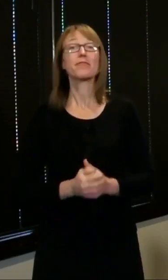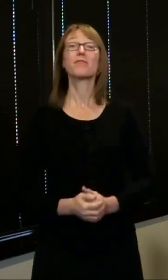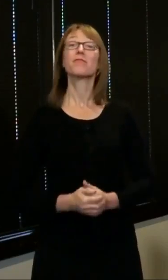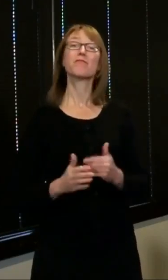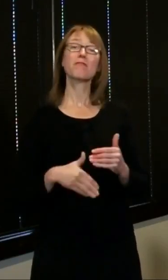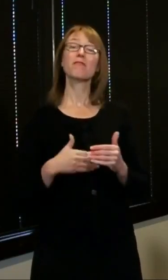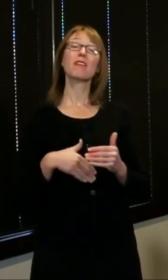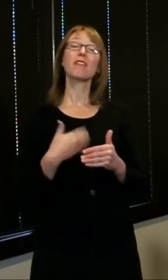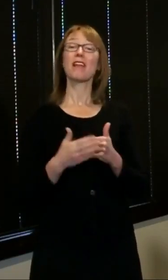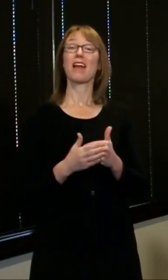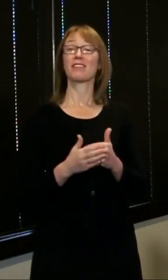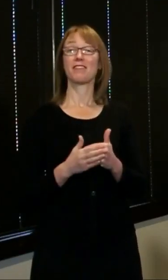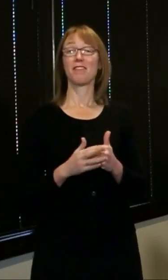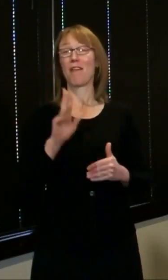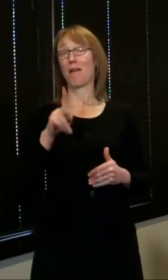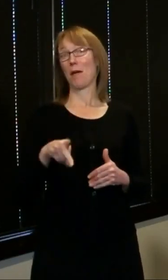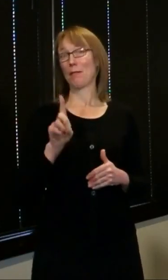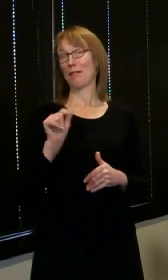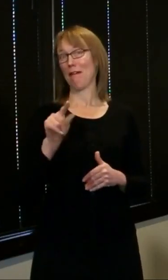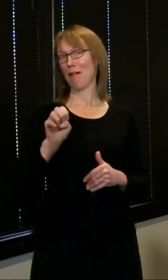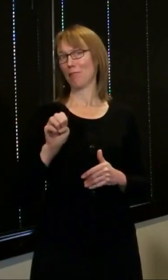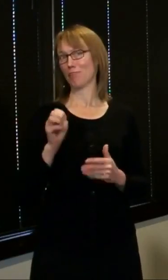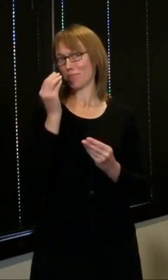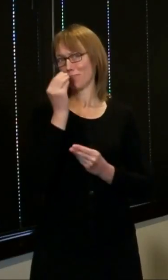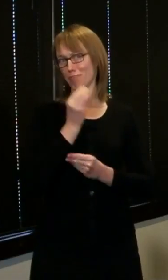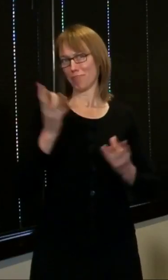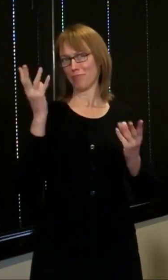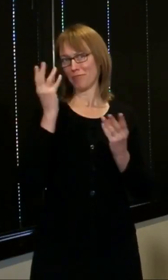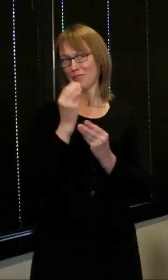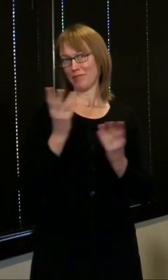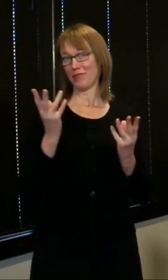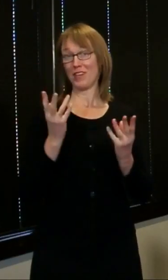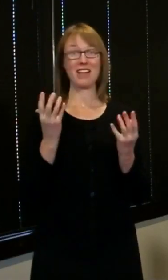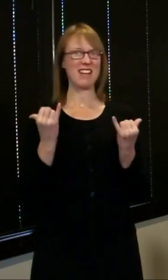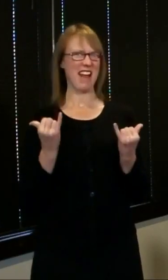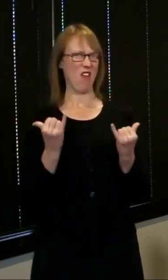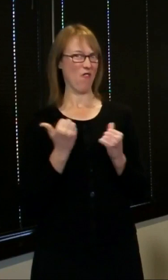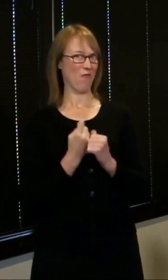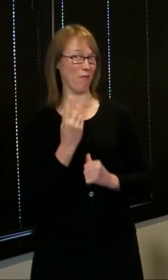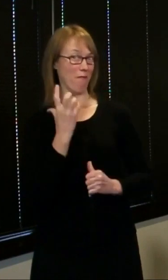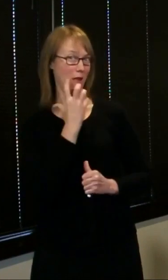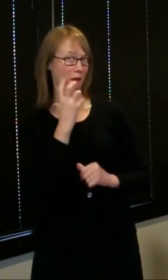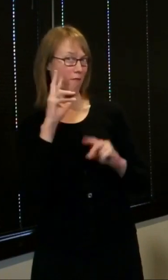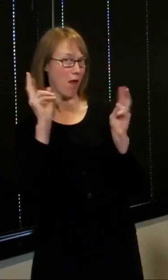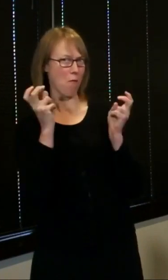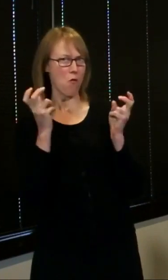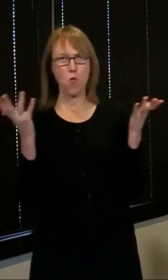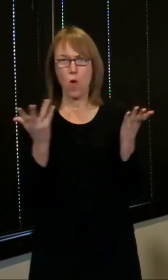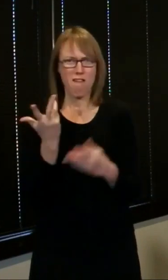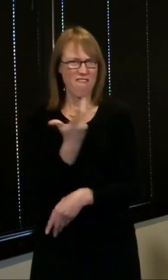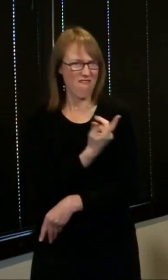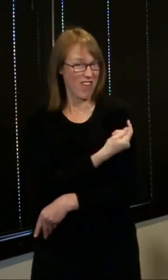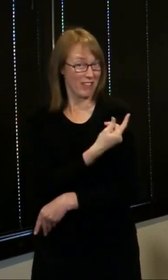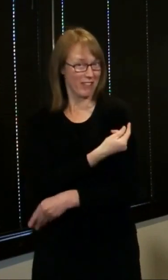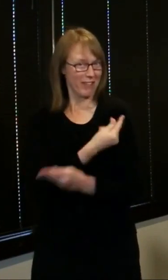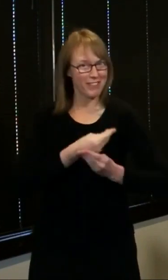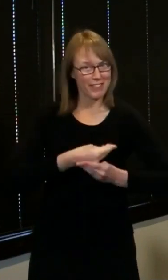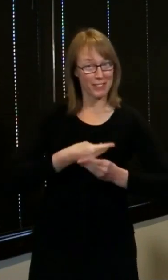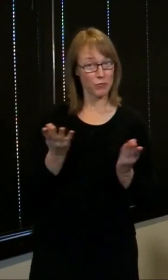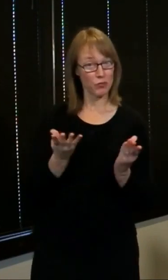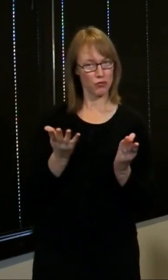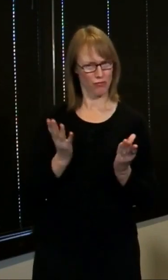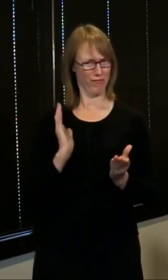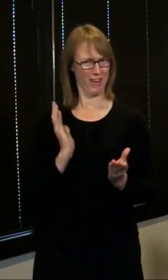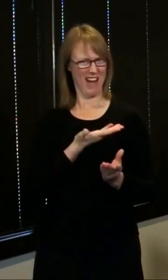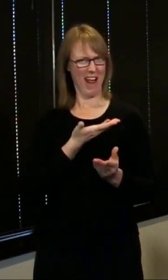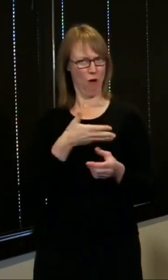what seems to be everybody's favorite topic lately, and that's vaccine distribution in the region. And so we know that this is a